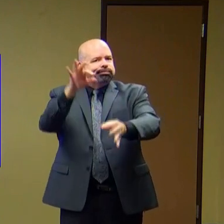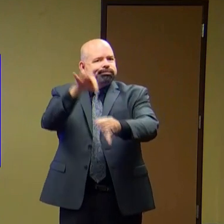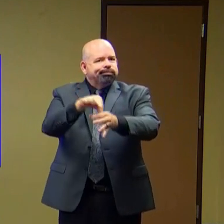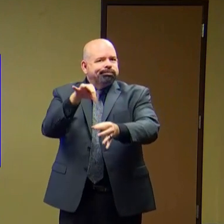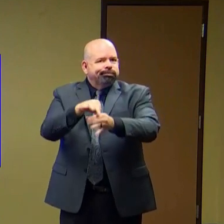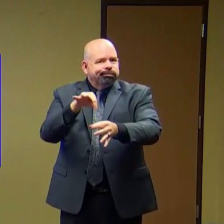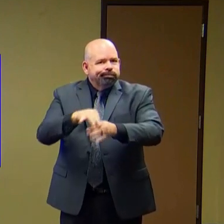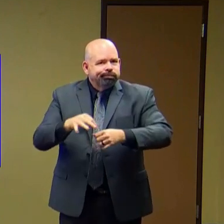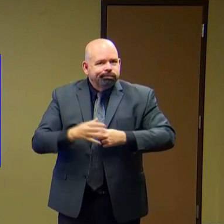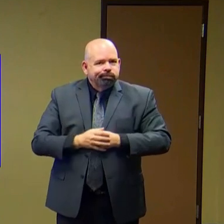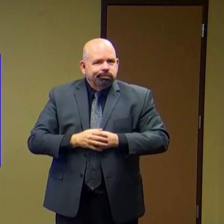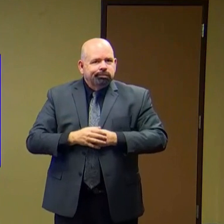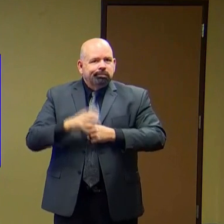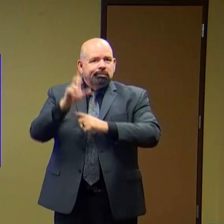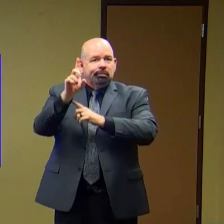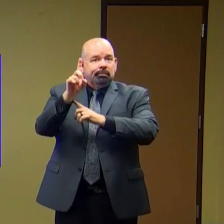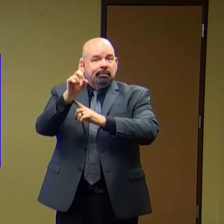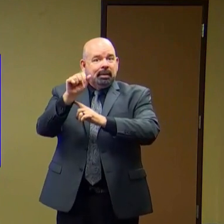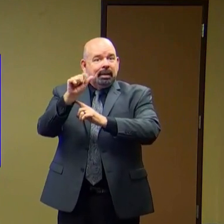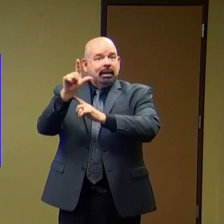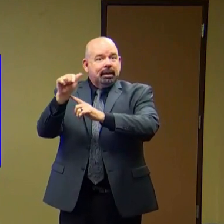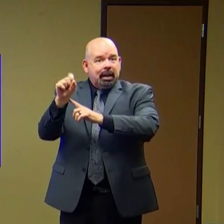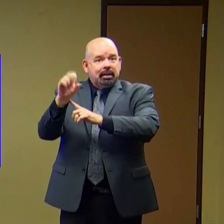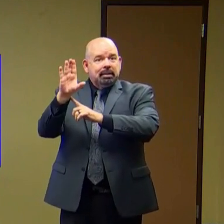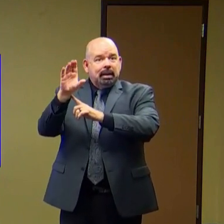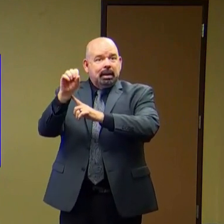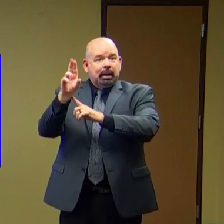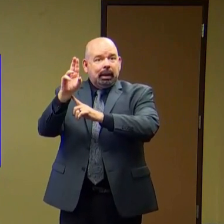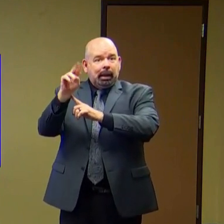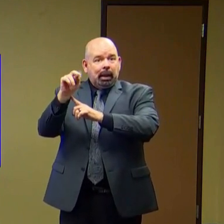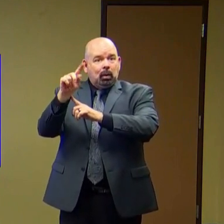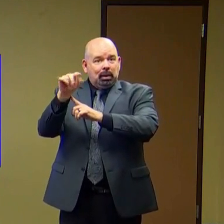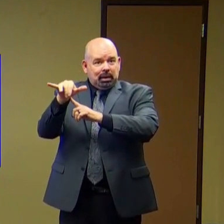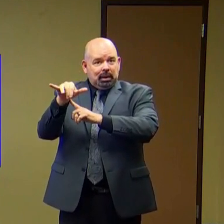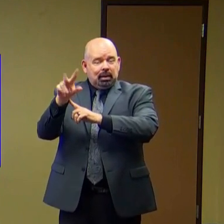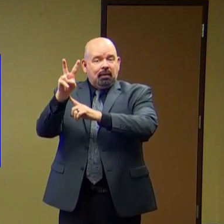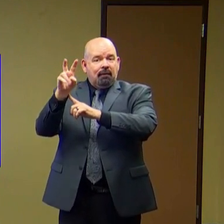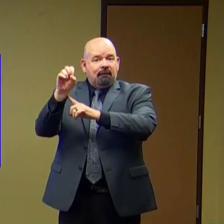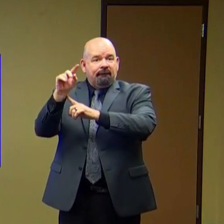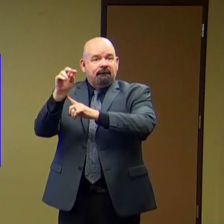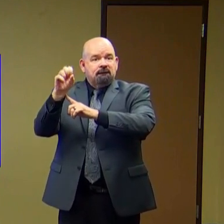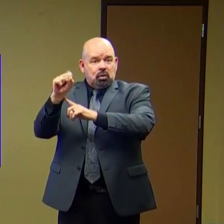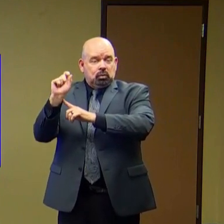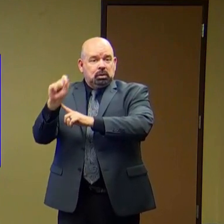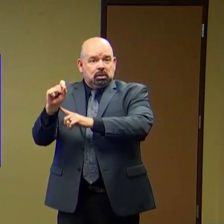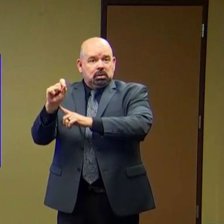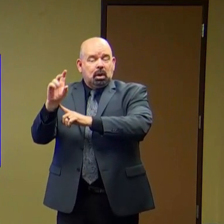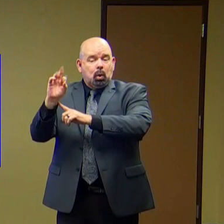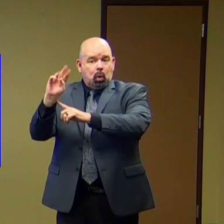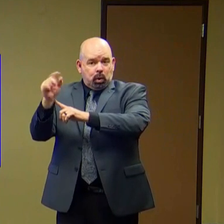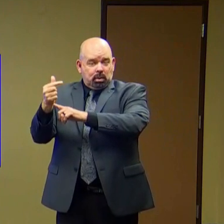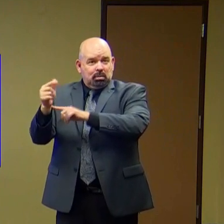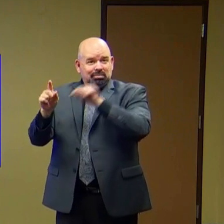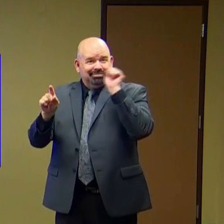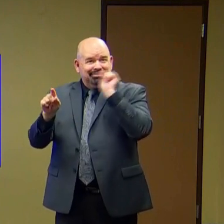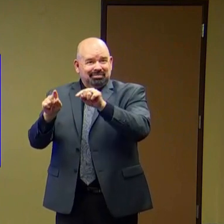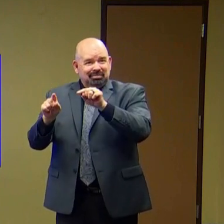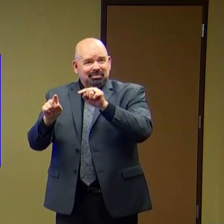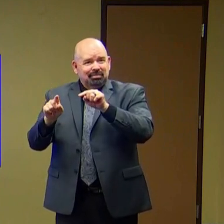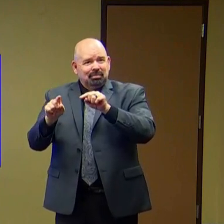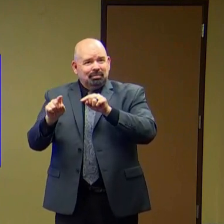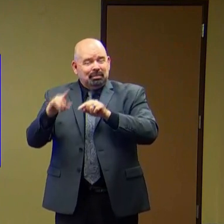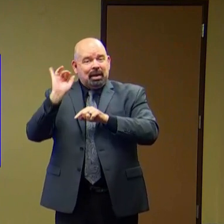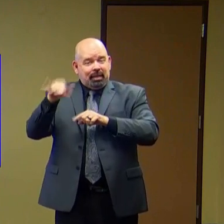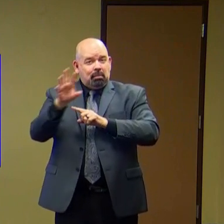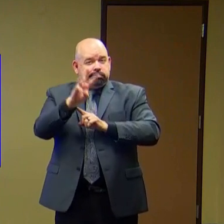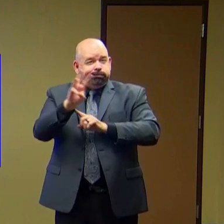dallascountyvotes.org a color-coded chart of all of the sites that are open for early voting with a green, yellow,